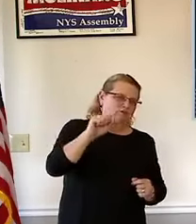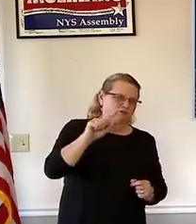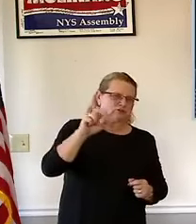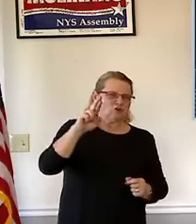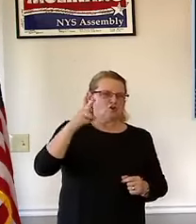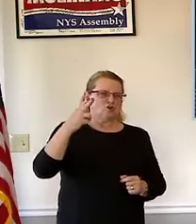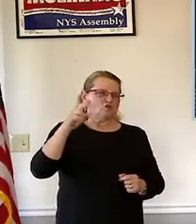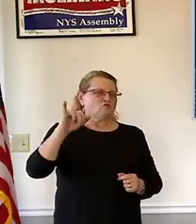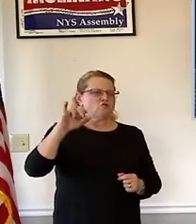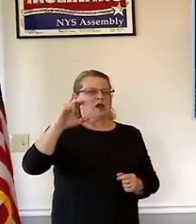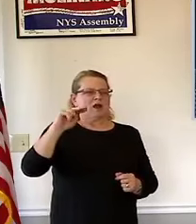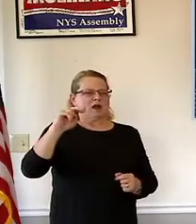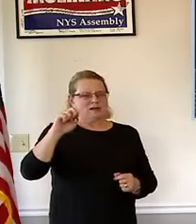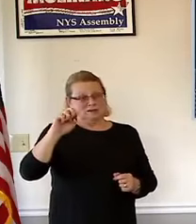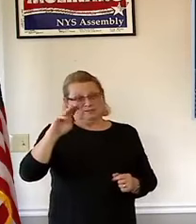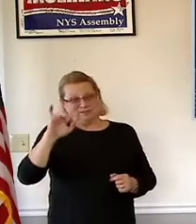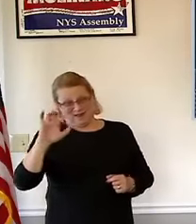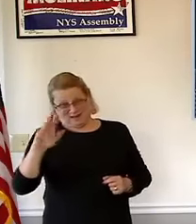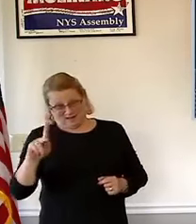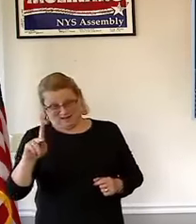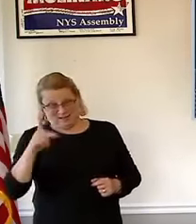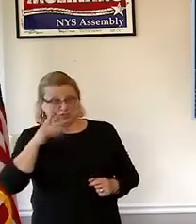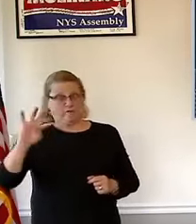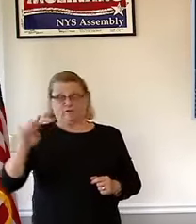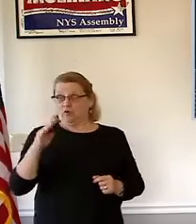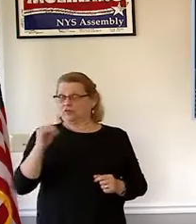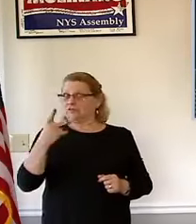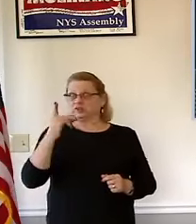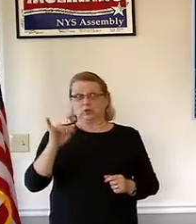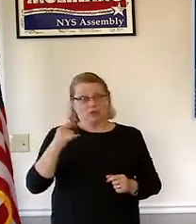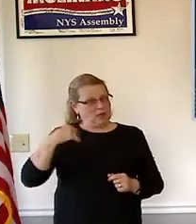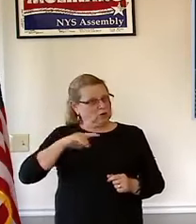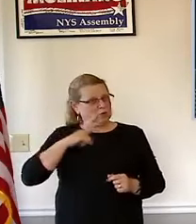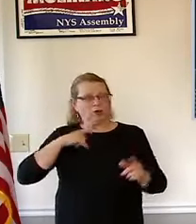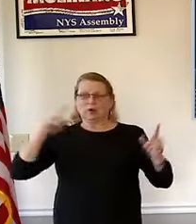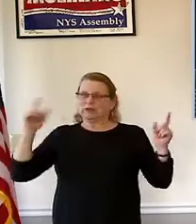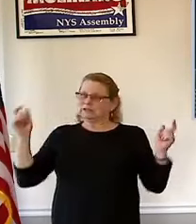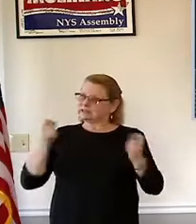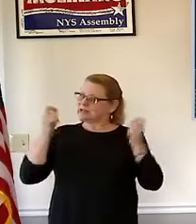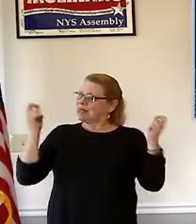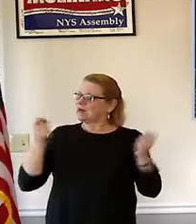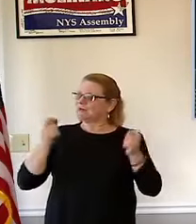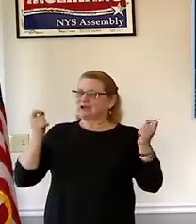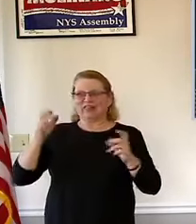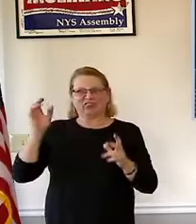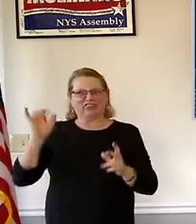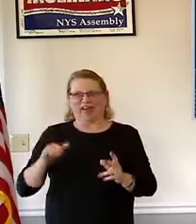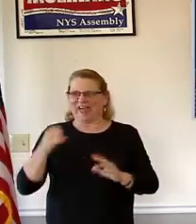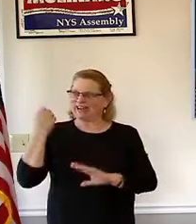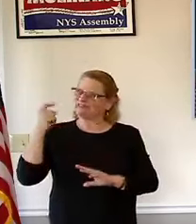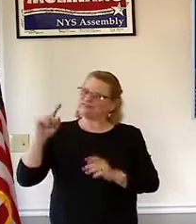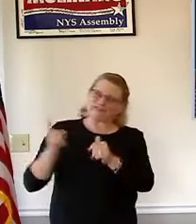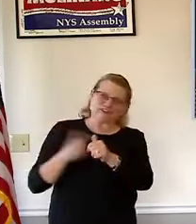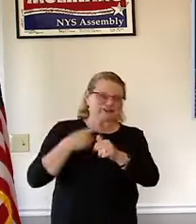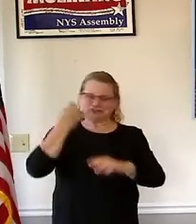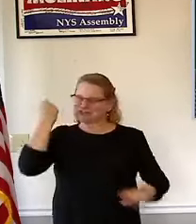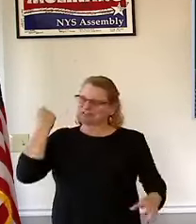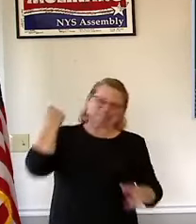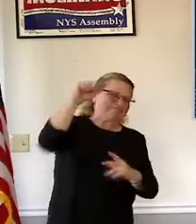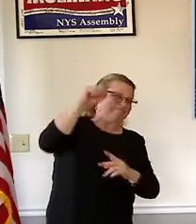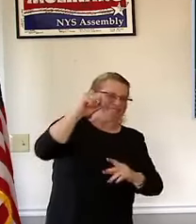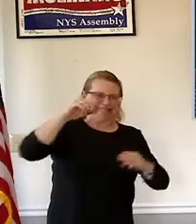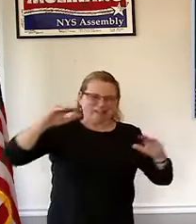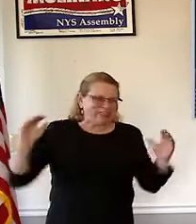take this opportunity to celebrate that that radical thing that the people of this country did, those first renegades declaring